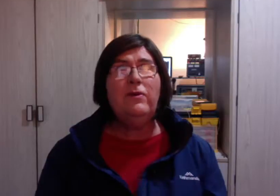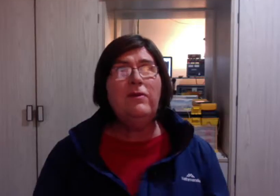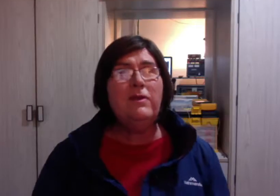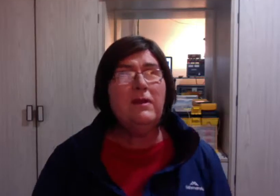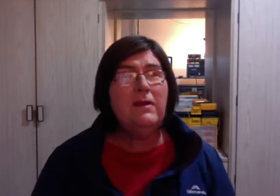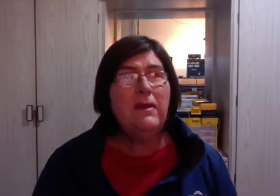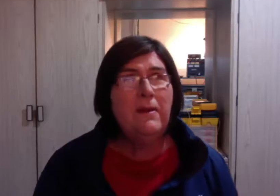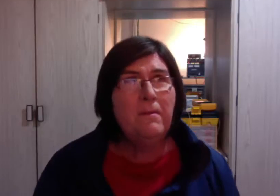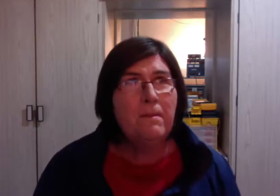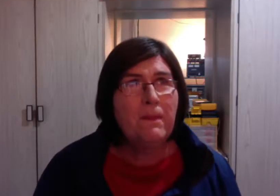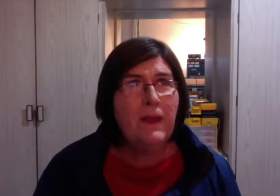the